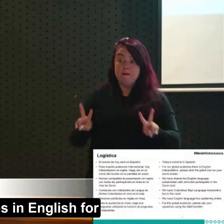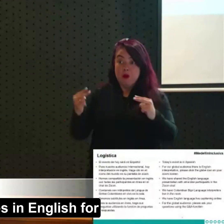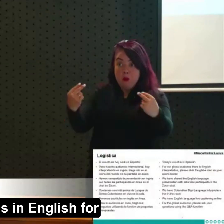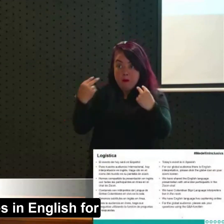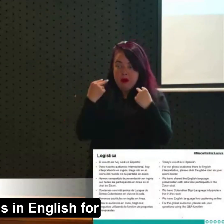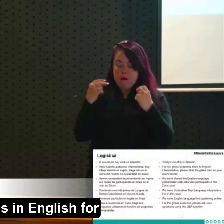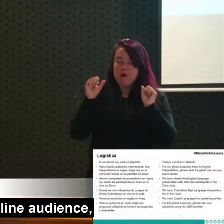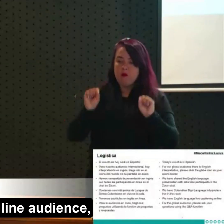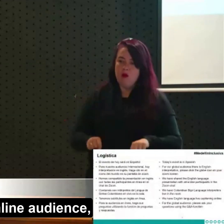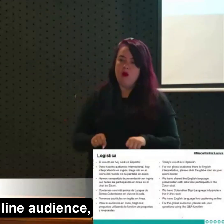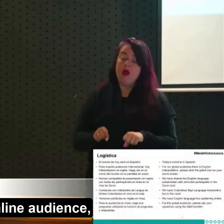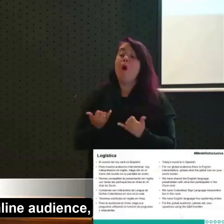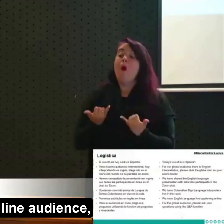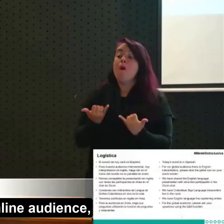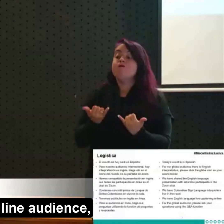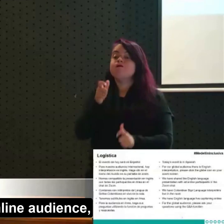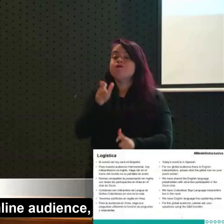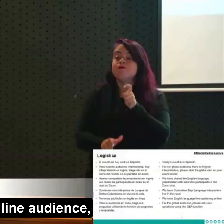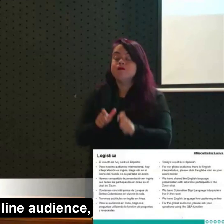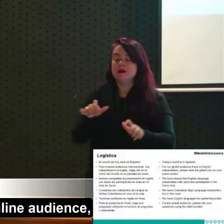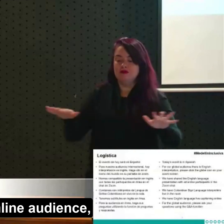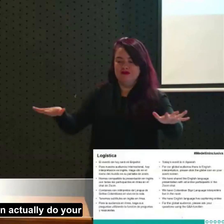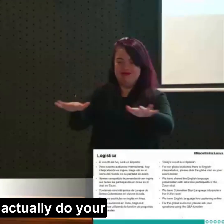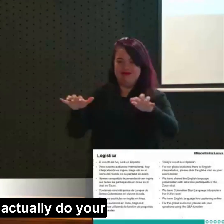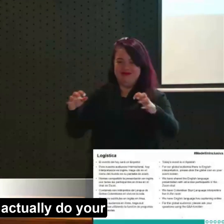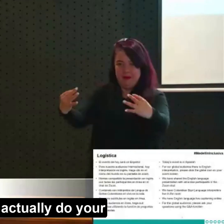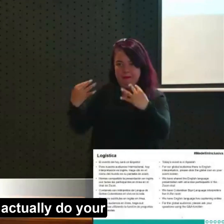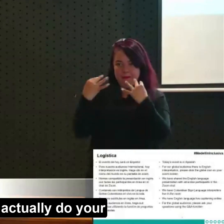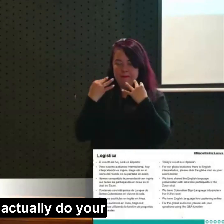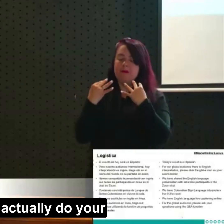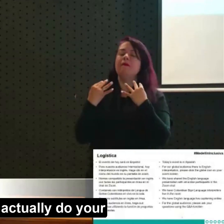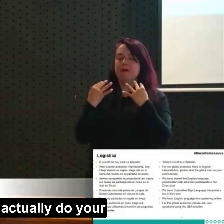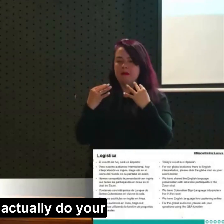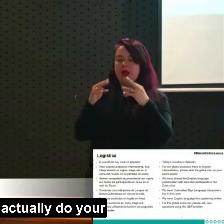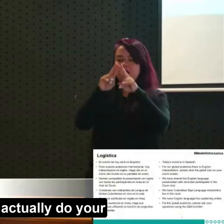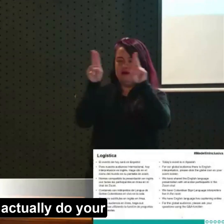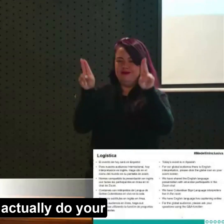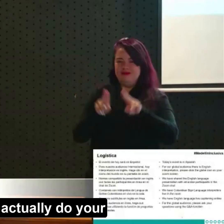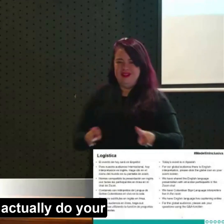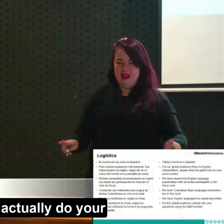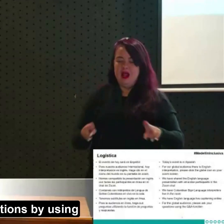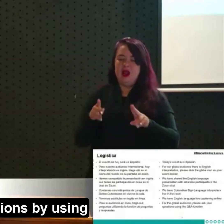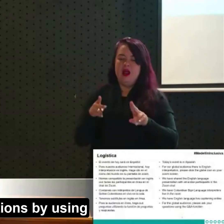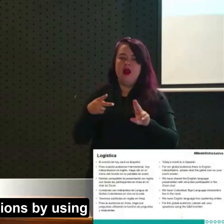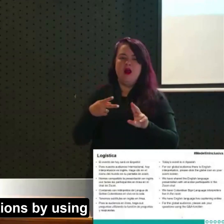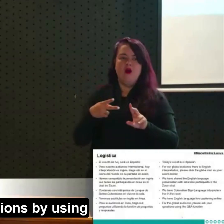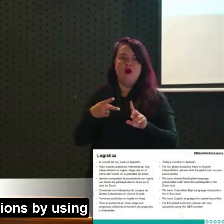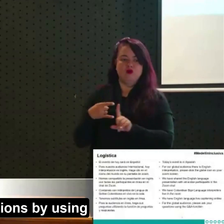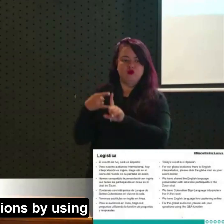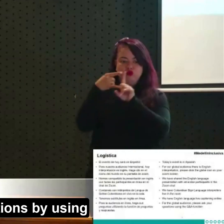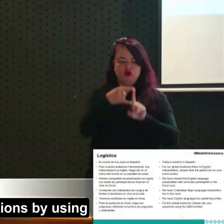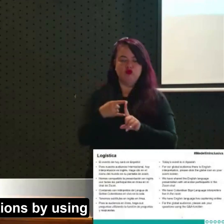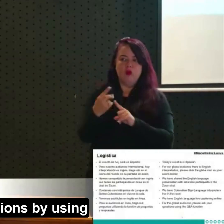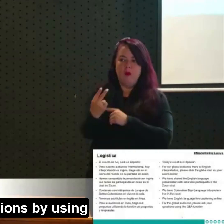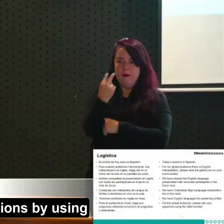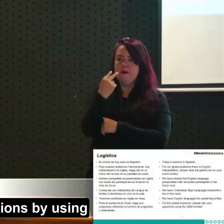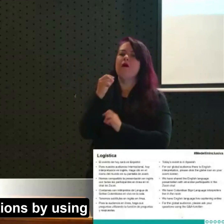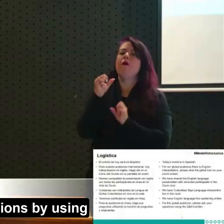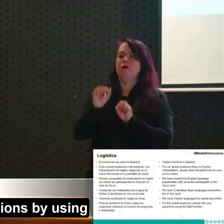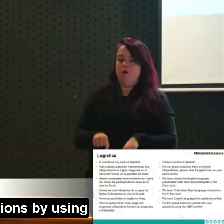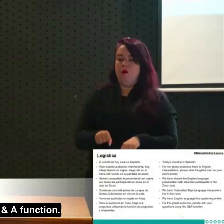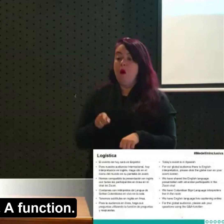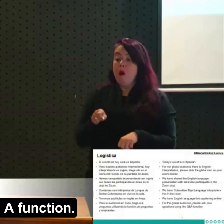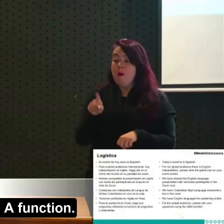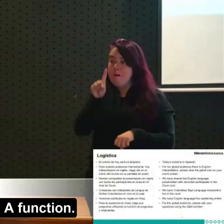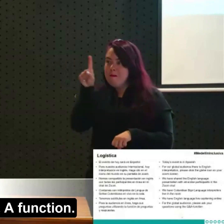in English for the online audience. You can actually do your questions